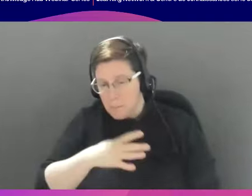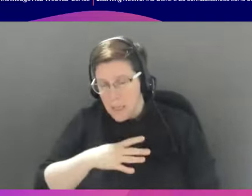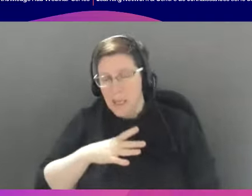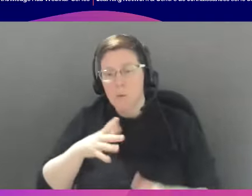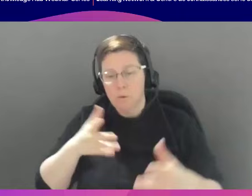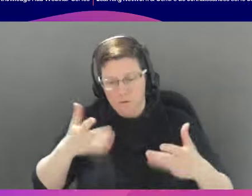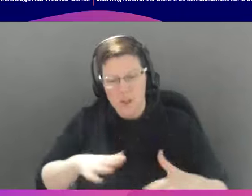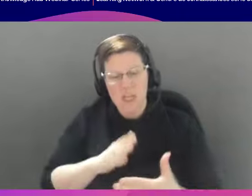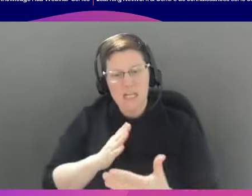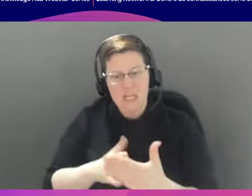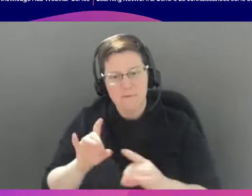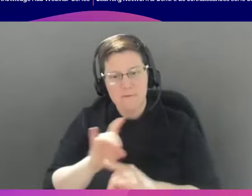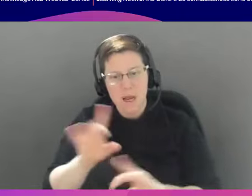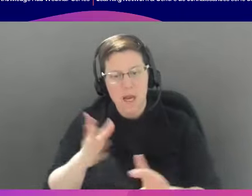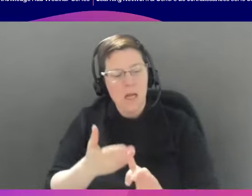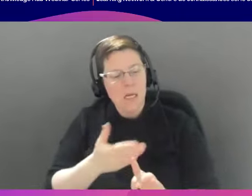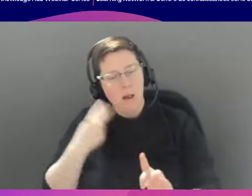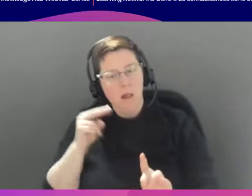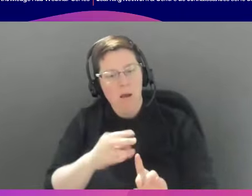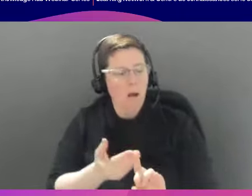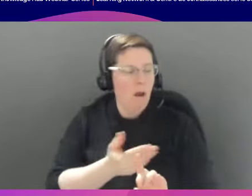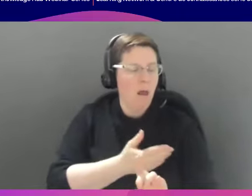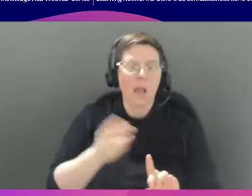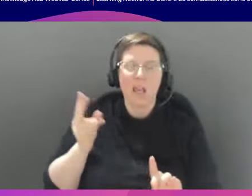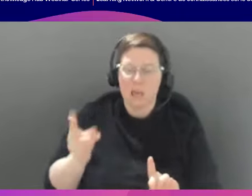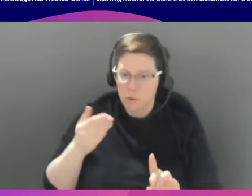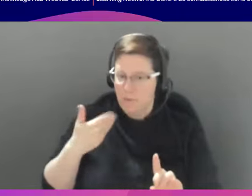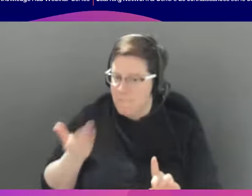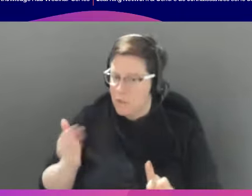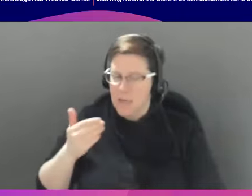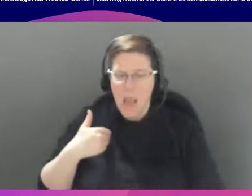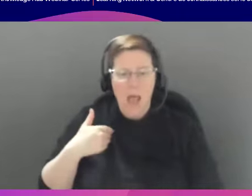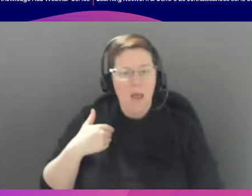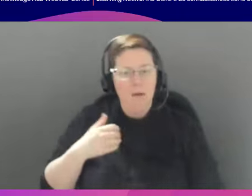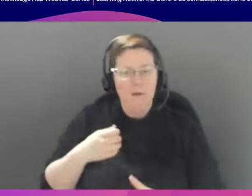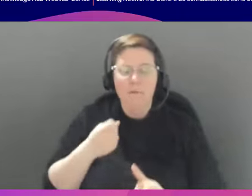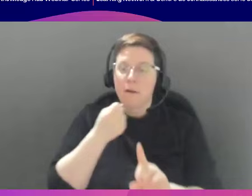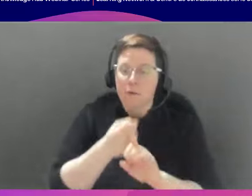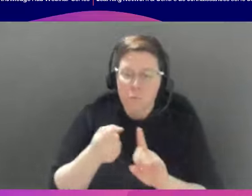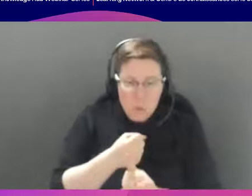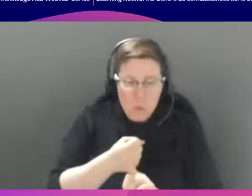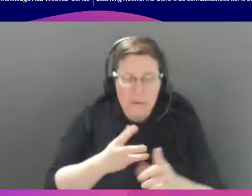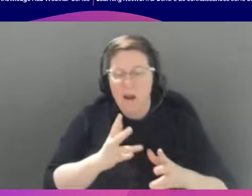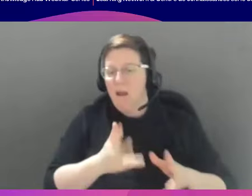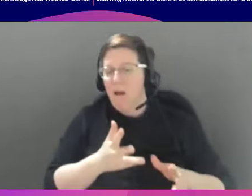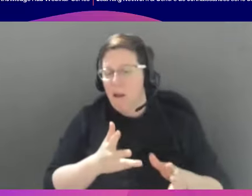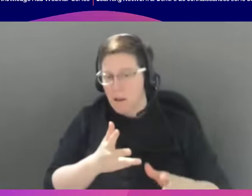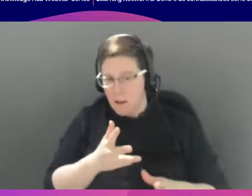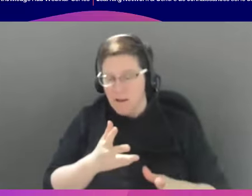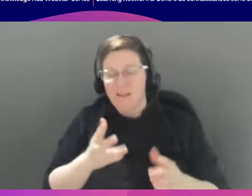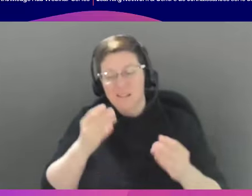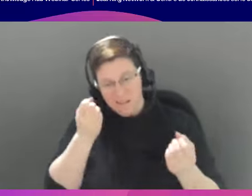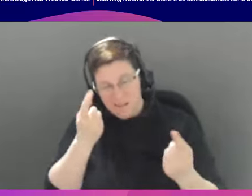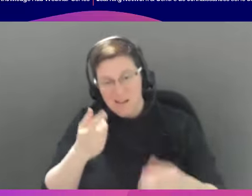violence often do have histories of being abused and neglected themselves. And many times we know that hurt